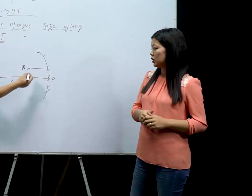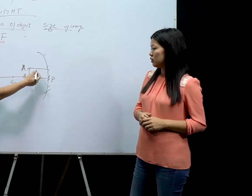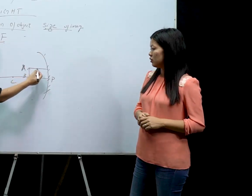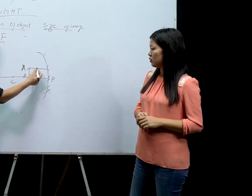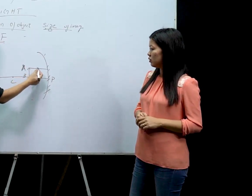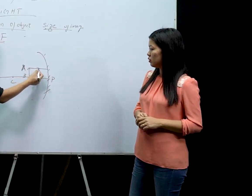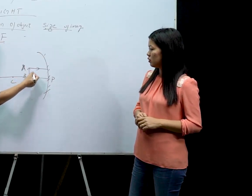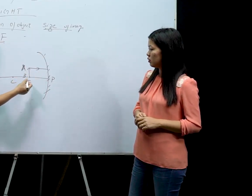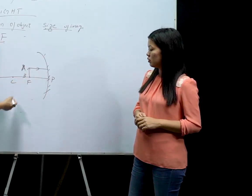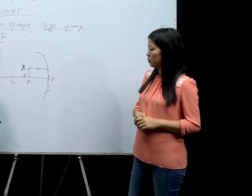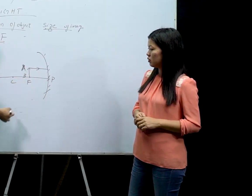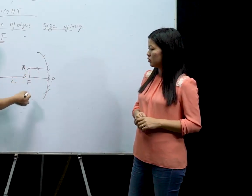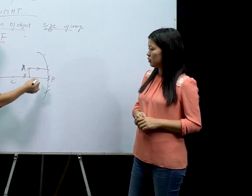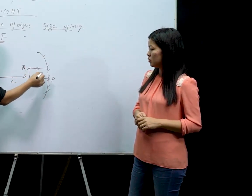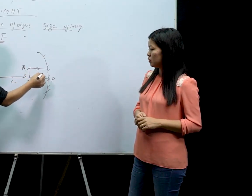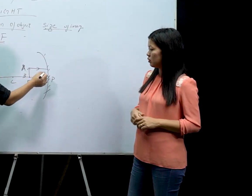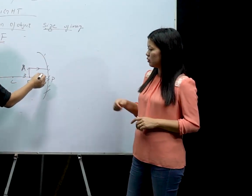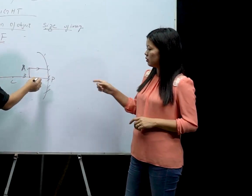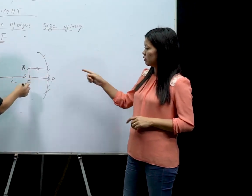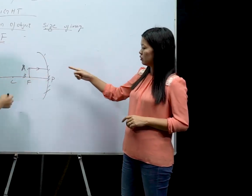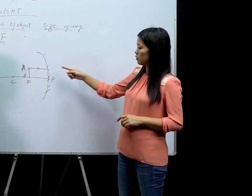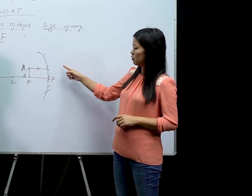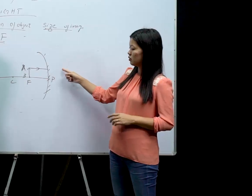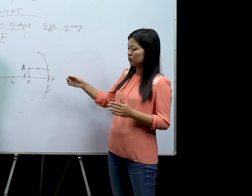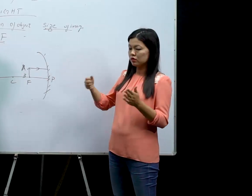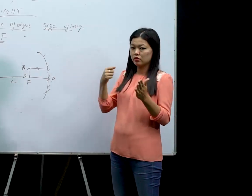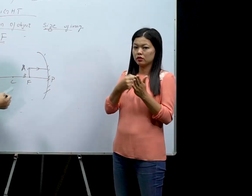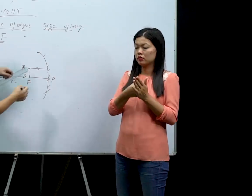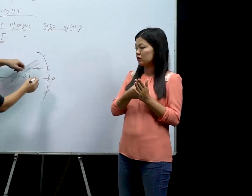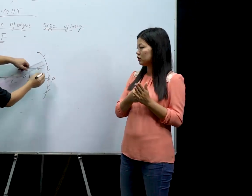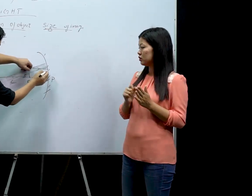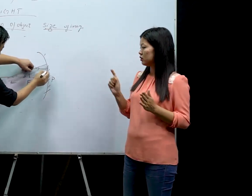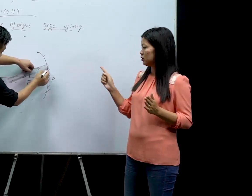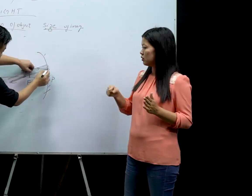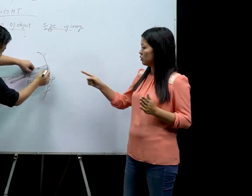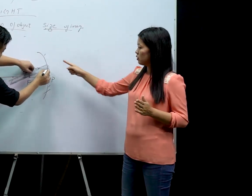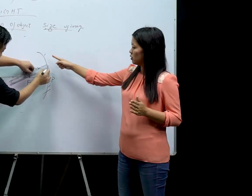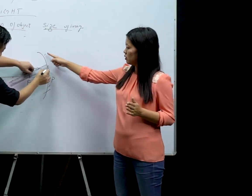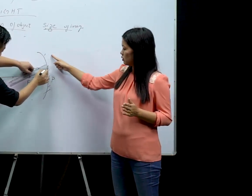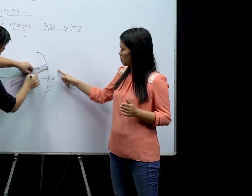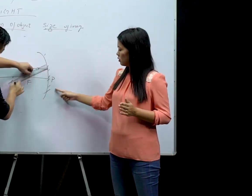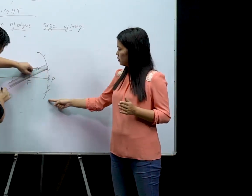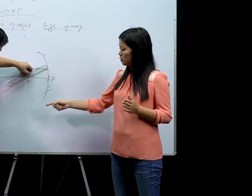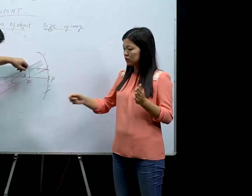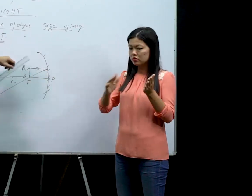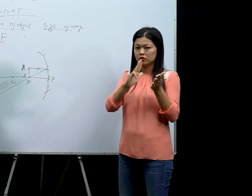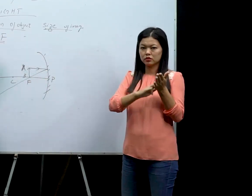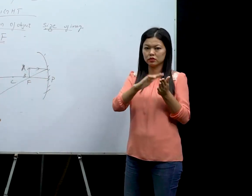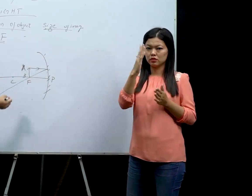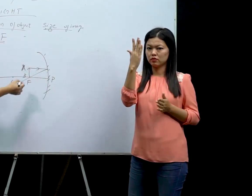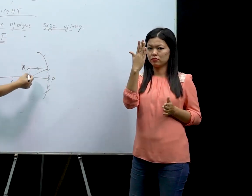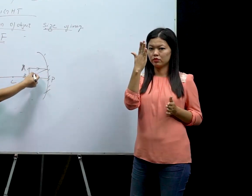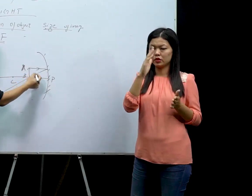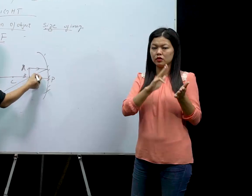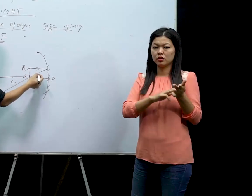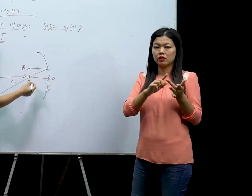ray of light parallel with the principle of axis, once it hits the mirror, would pass through the focus.